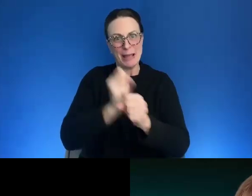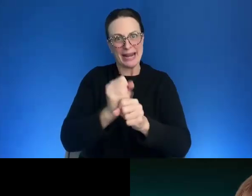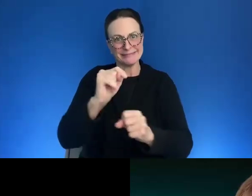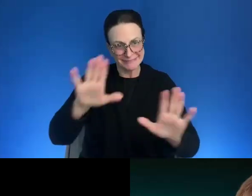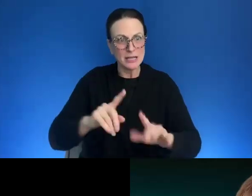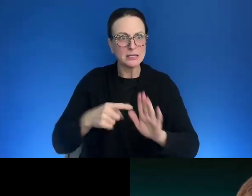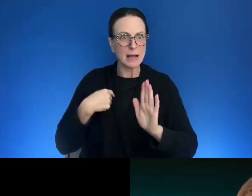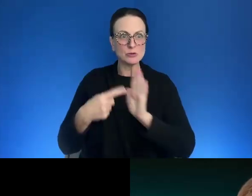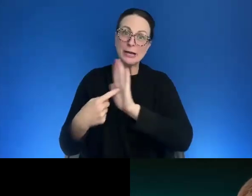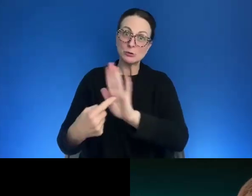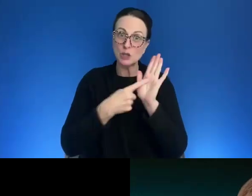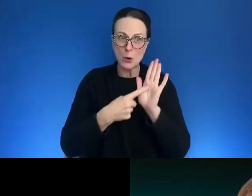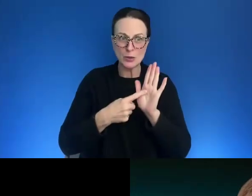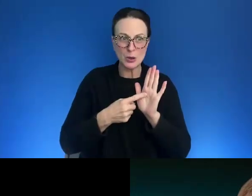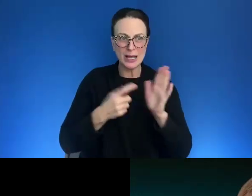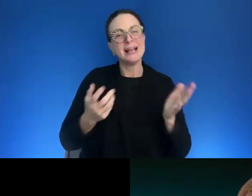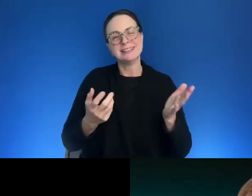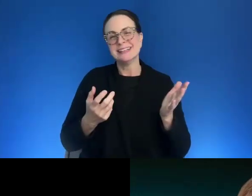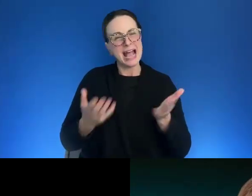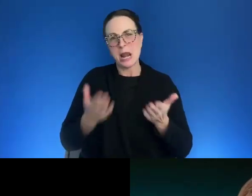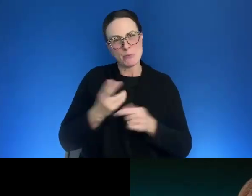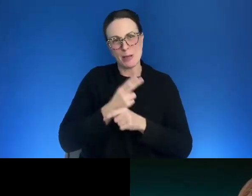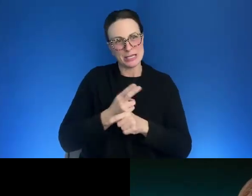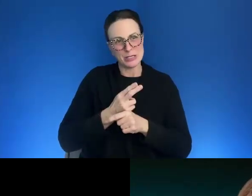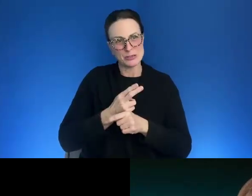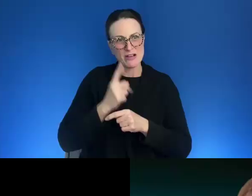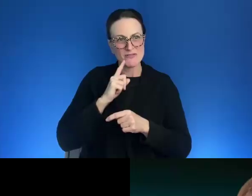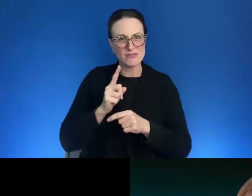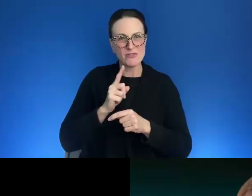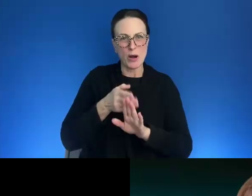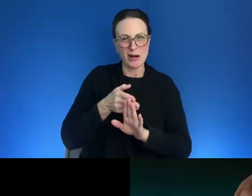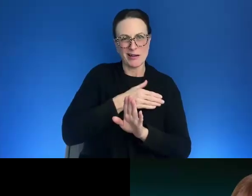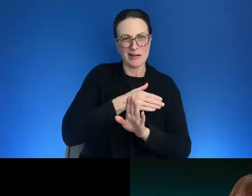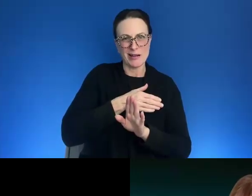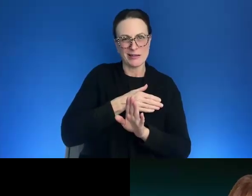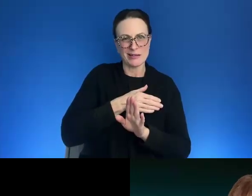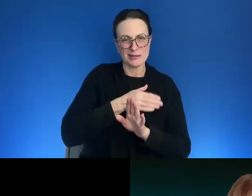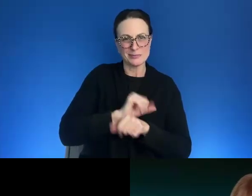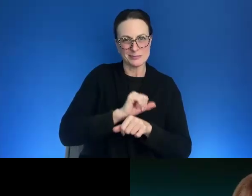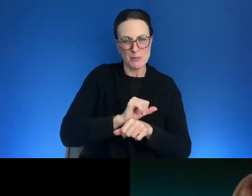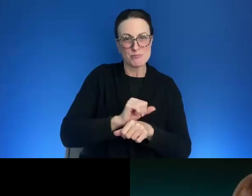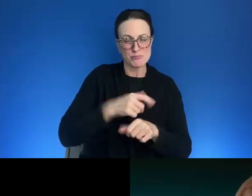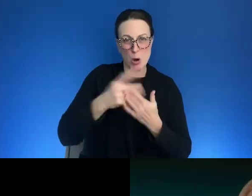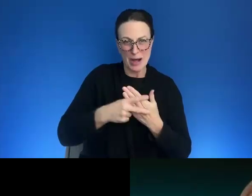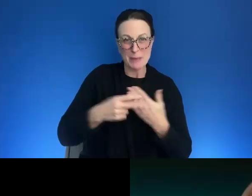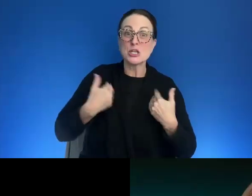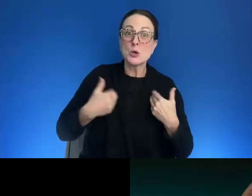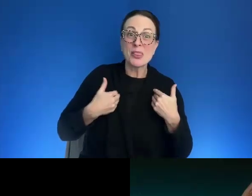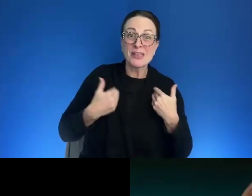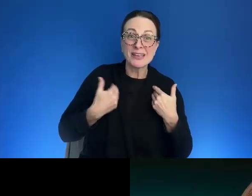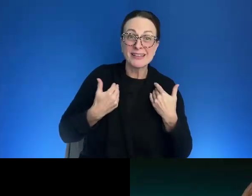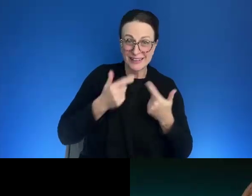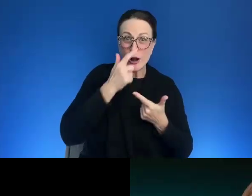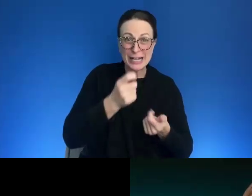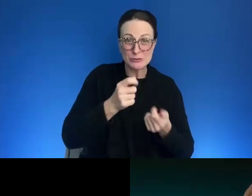show you what, and I'll probably use this for the pre-EDS programs that I work with, youth that are